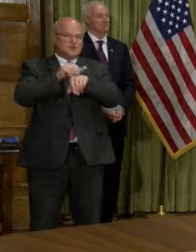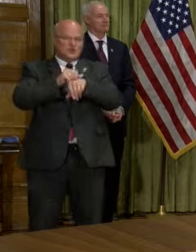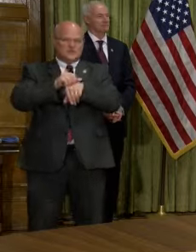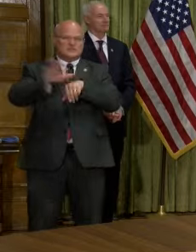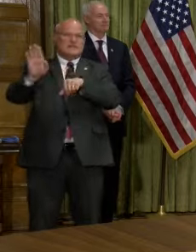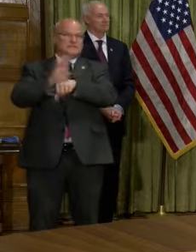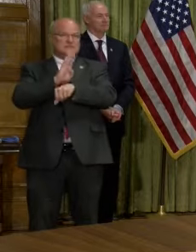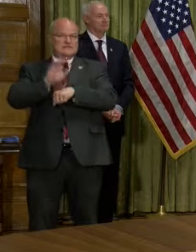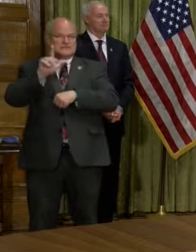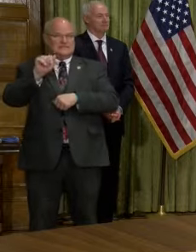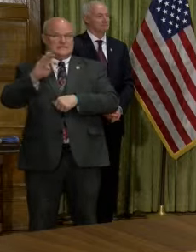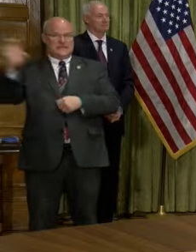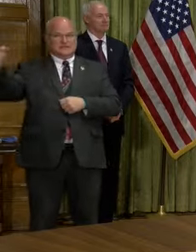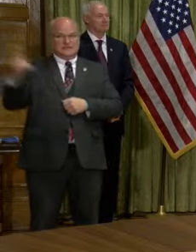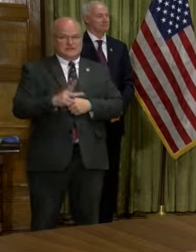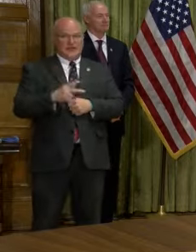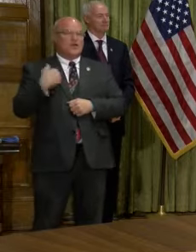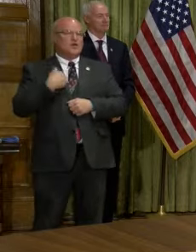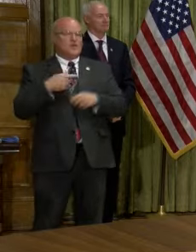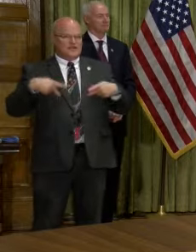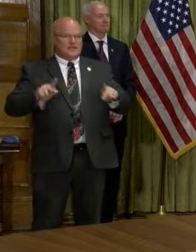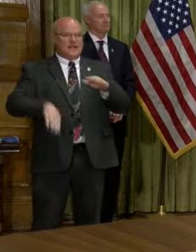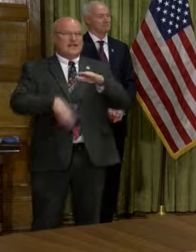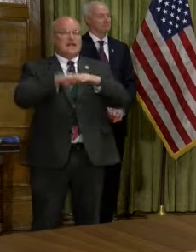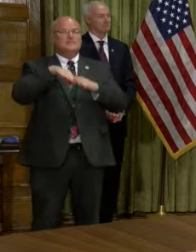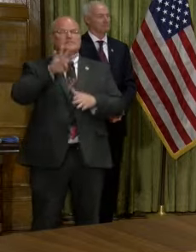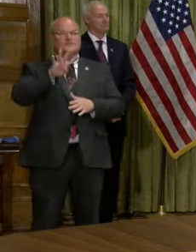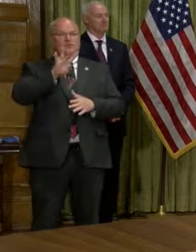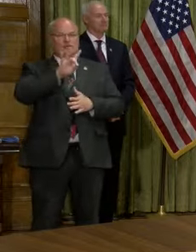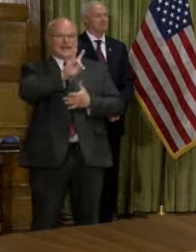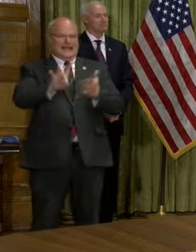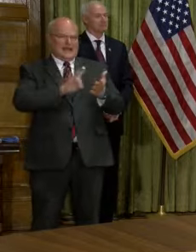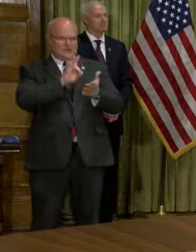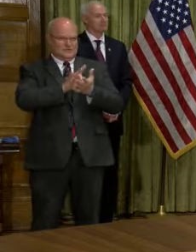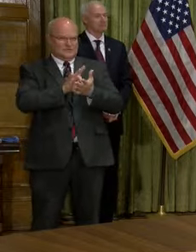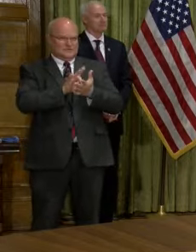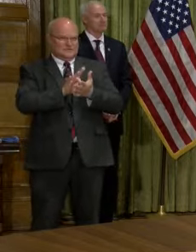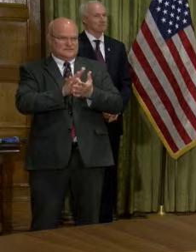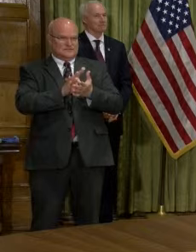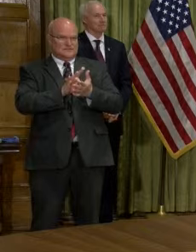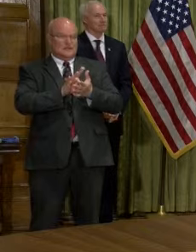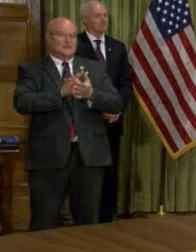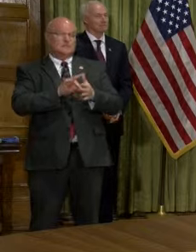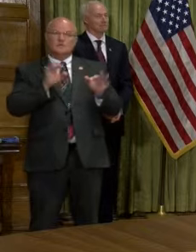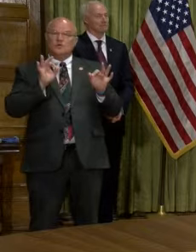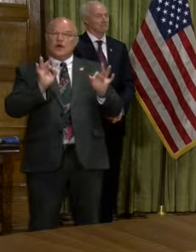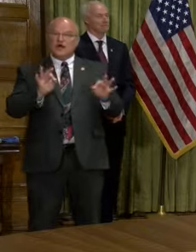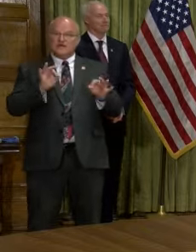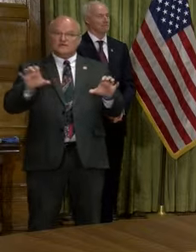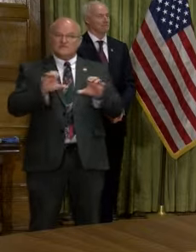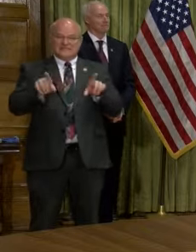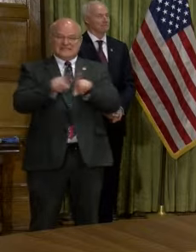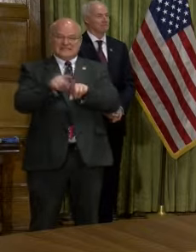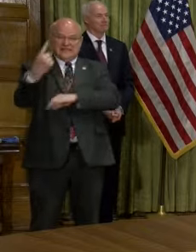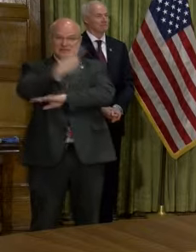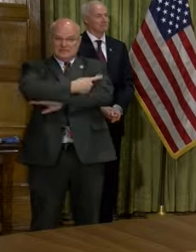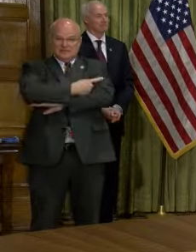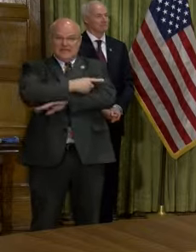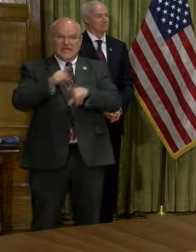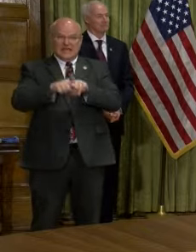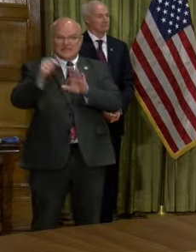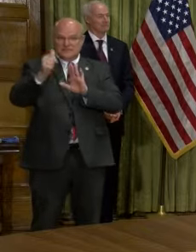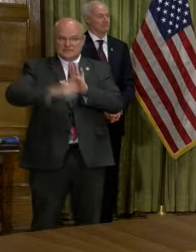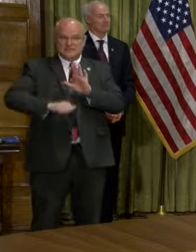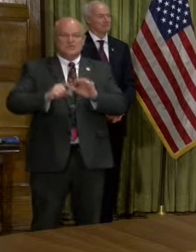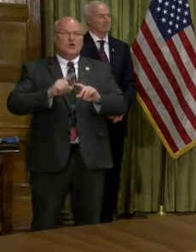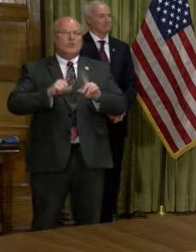to commercial labs, that's why we've allowed up to 48 hours. It would be more ideal if it was done the same day as the